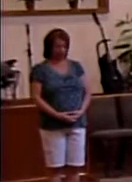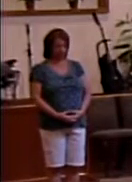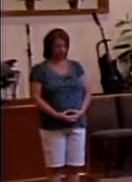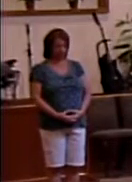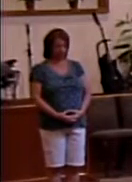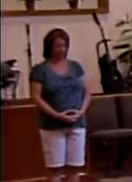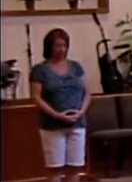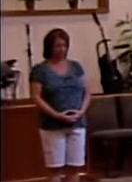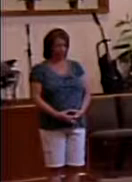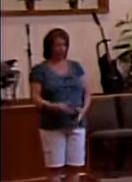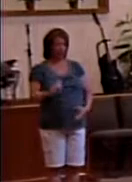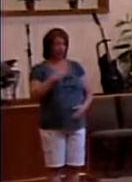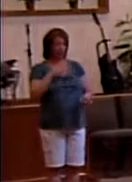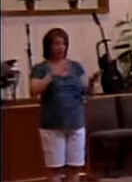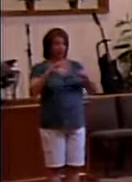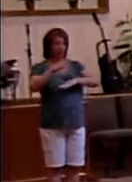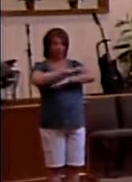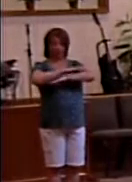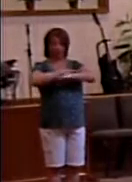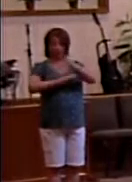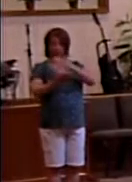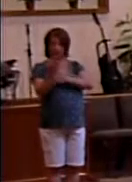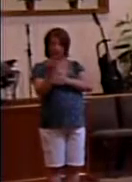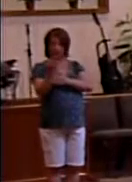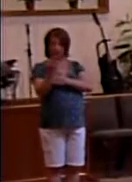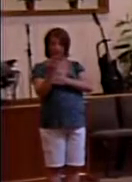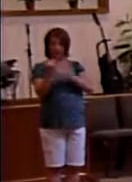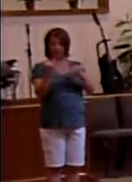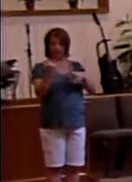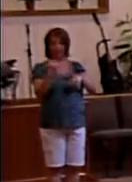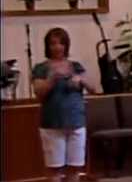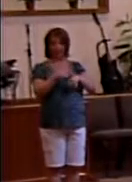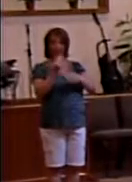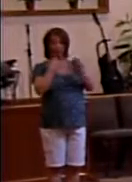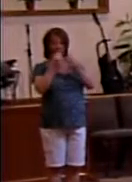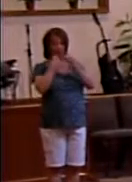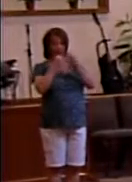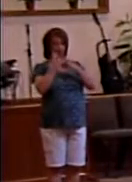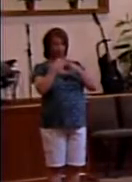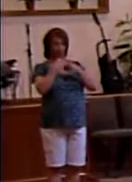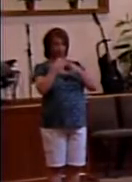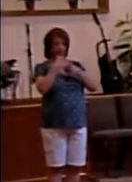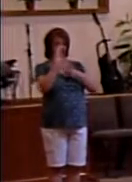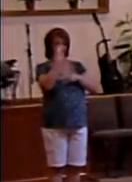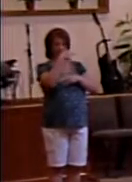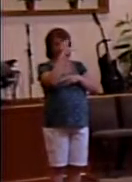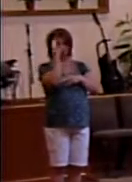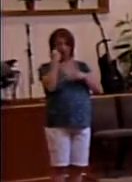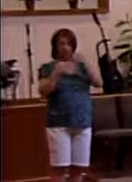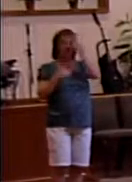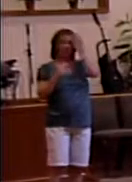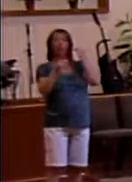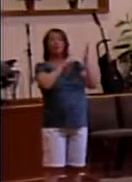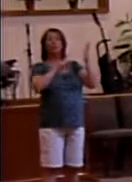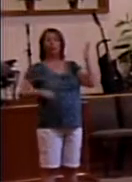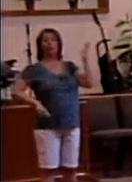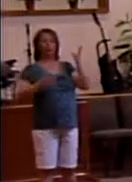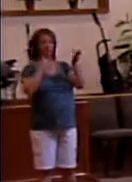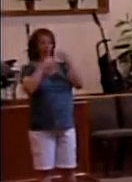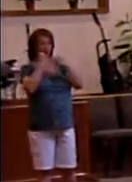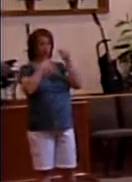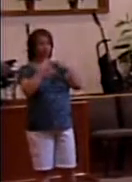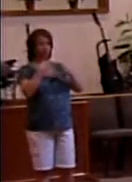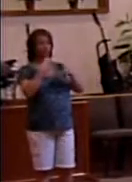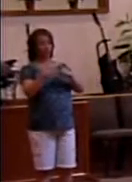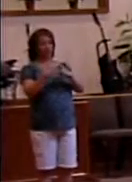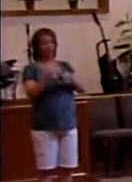So as we prepare the table this morning, this is our time of communion. This is the Lord's Supper, as we call it.